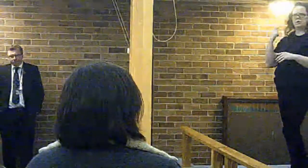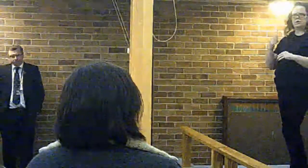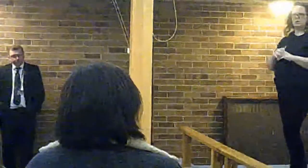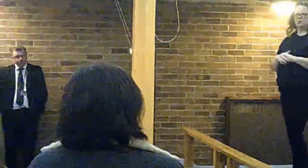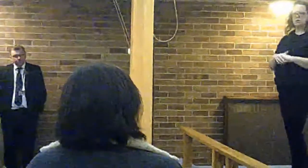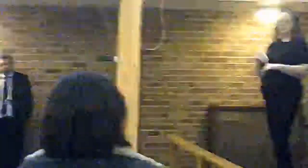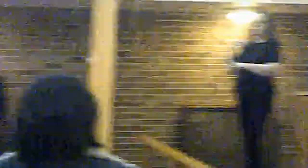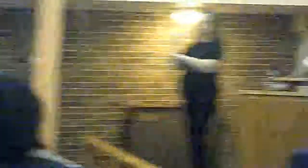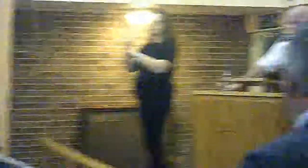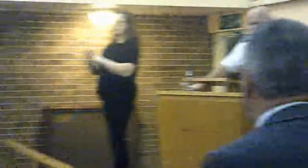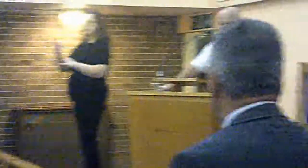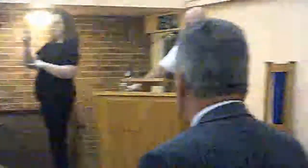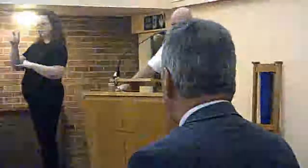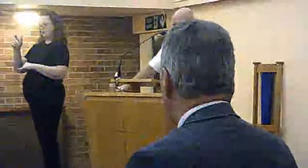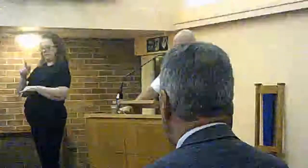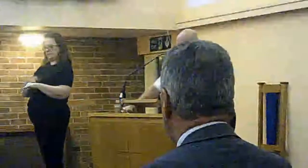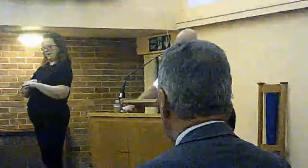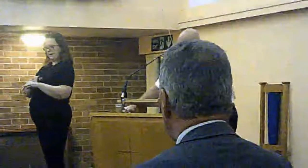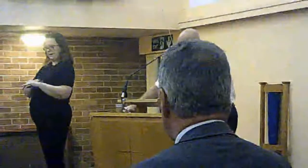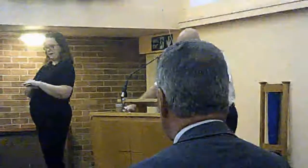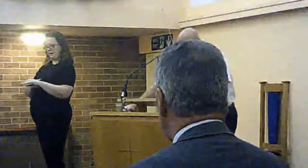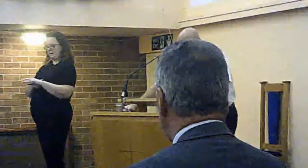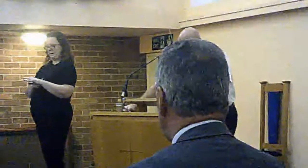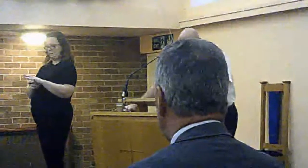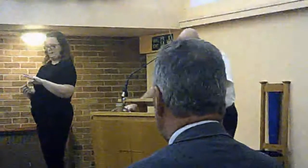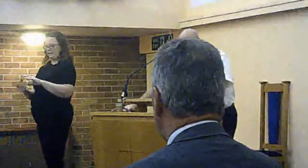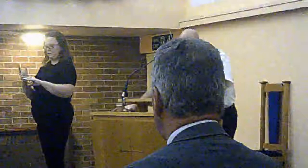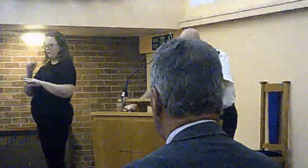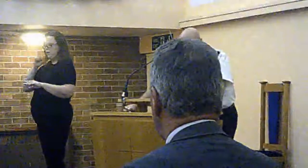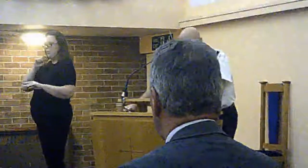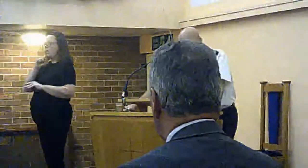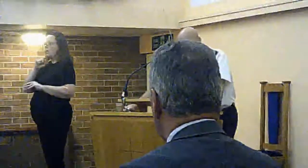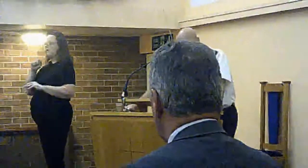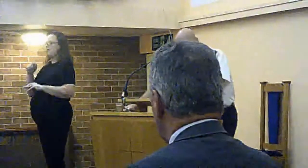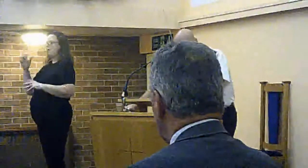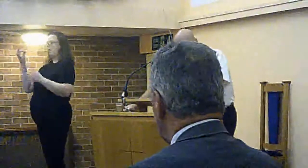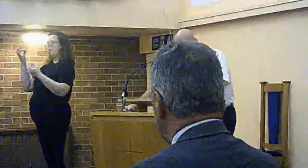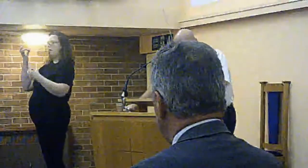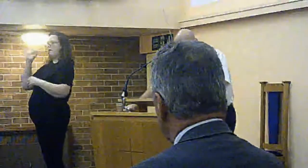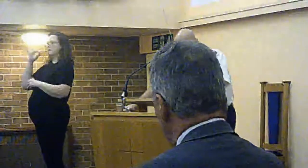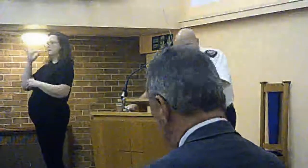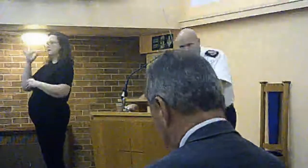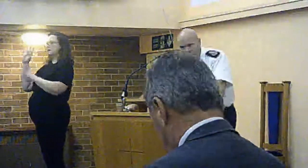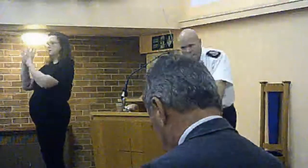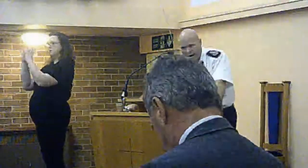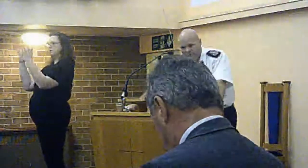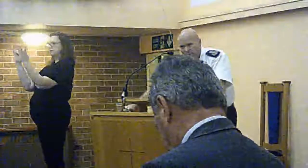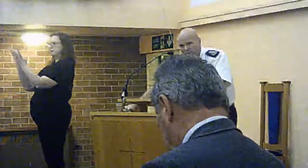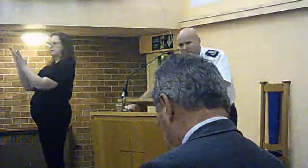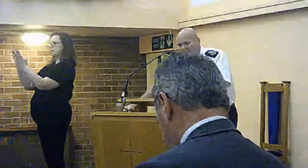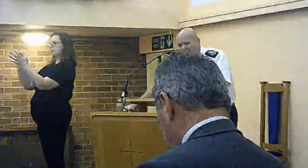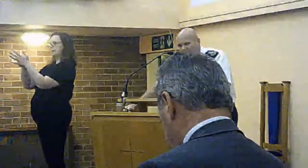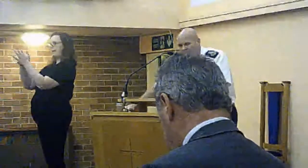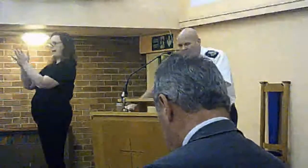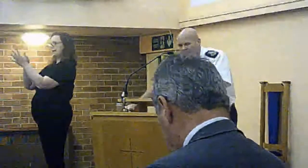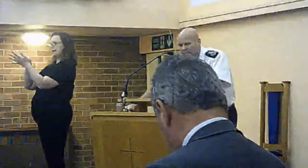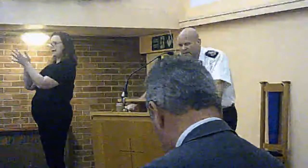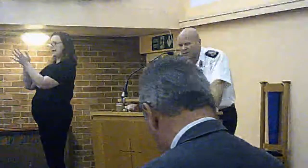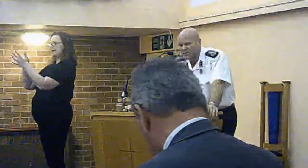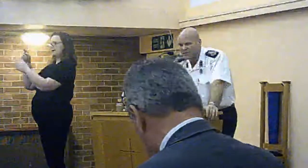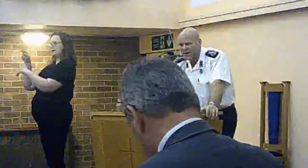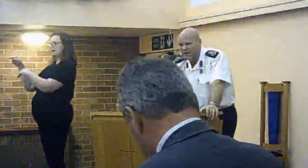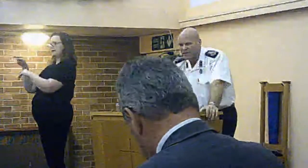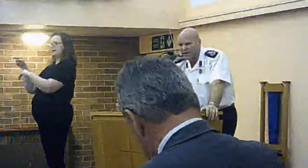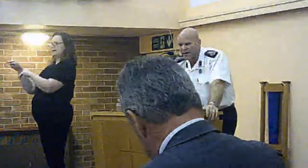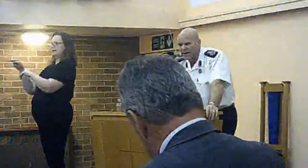until such time as Wirral, formerly Wirral officers or indeed the authority at whatever point that is, until